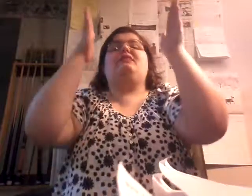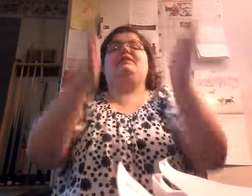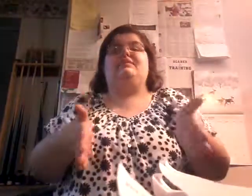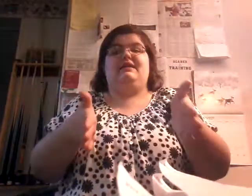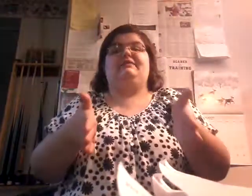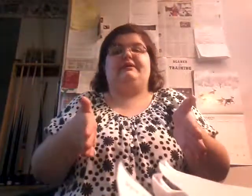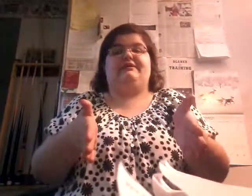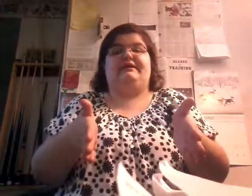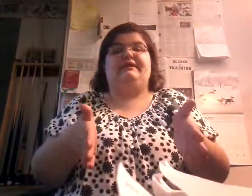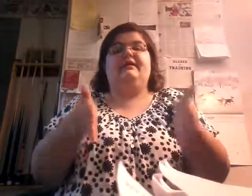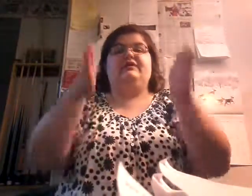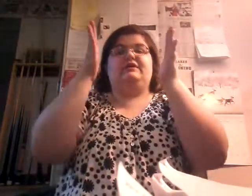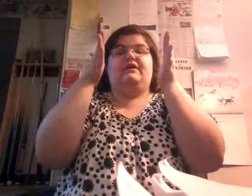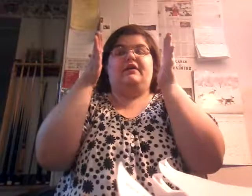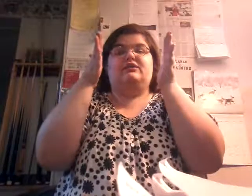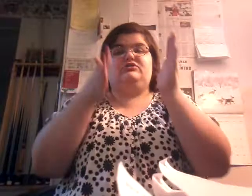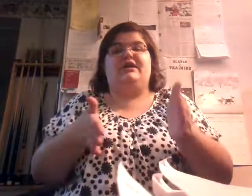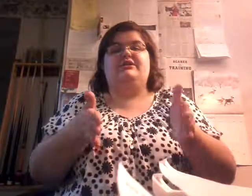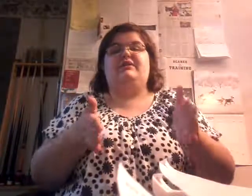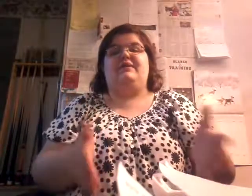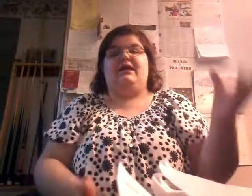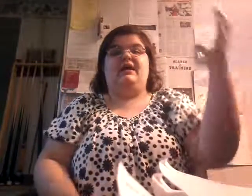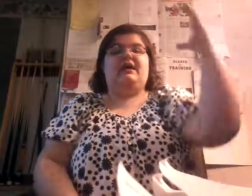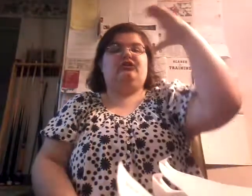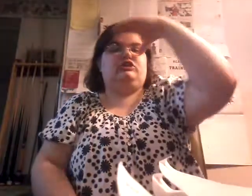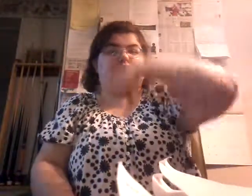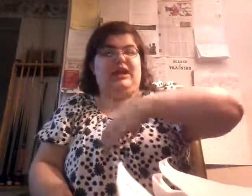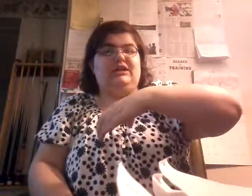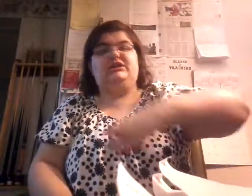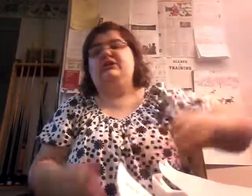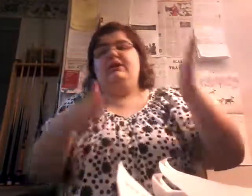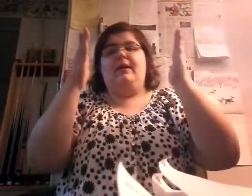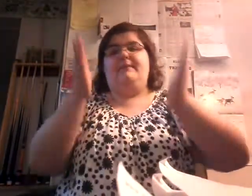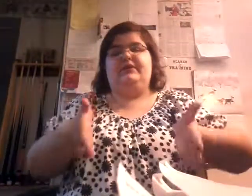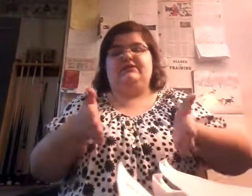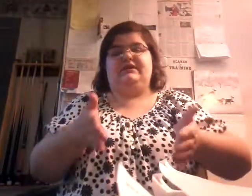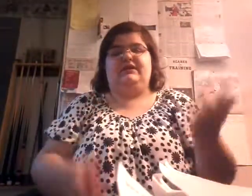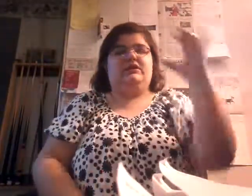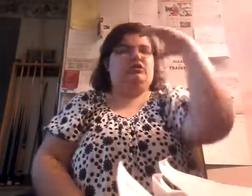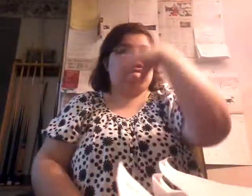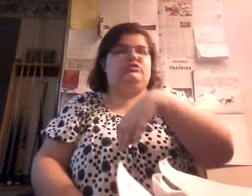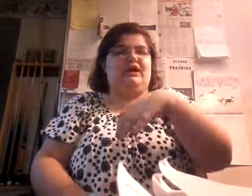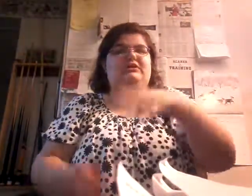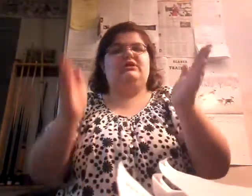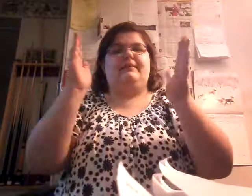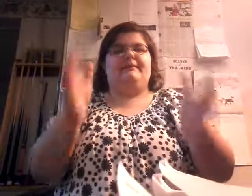this means person. So stranger would be strange person. Strange